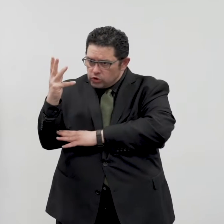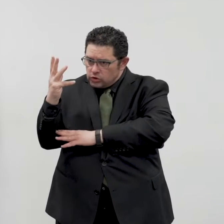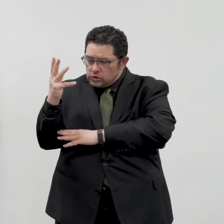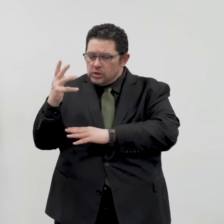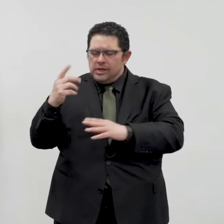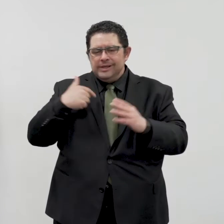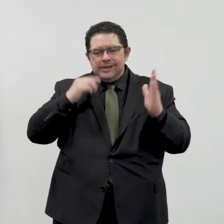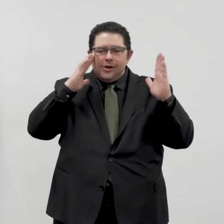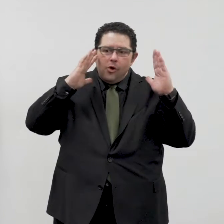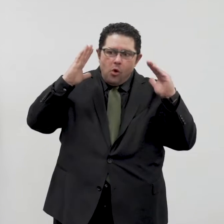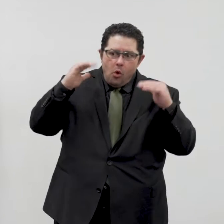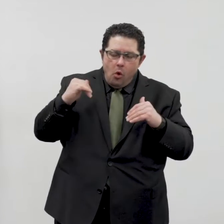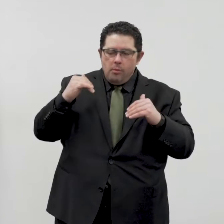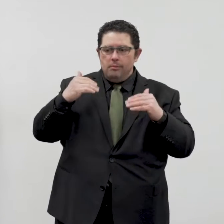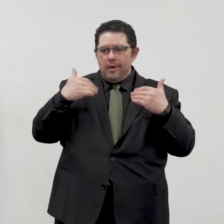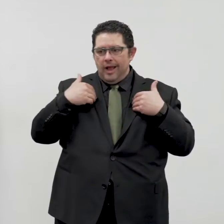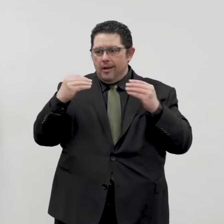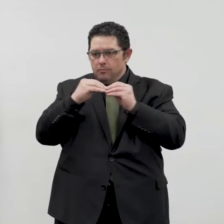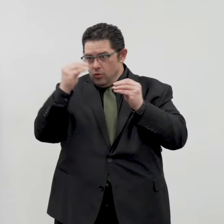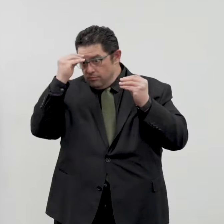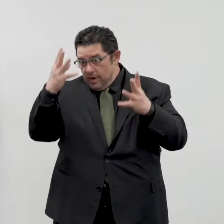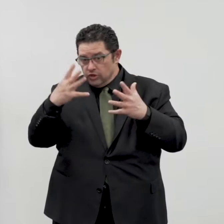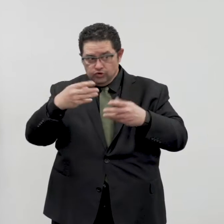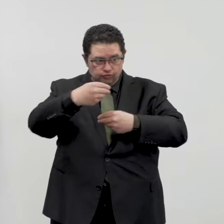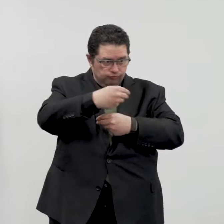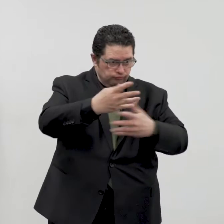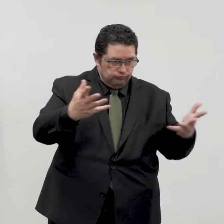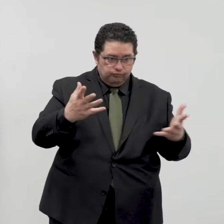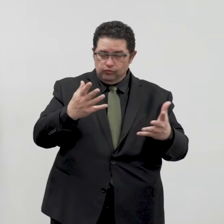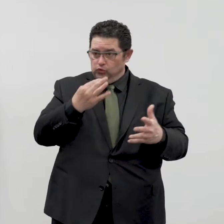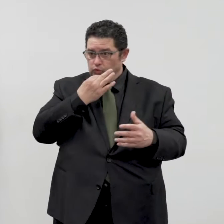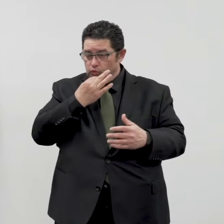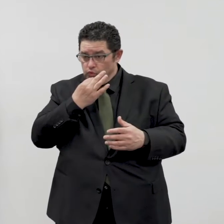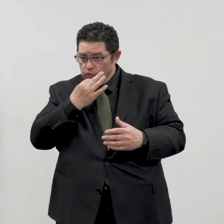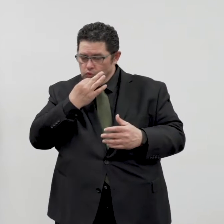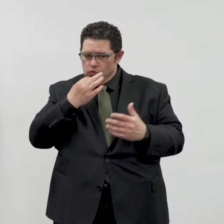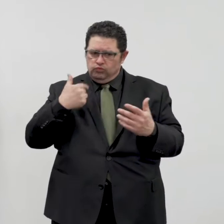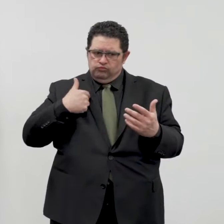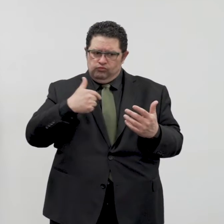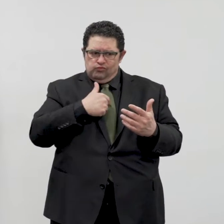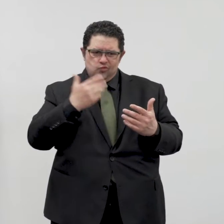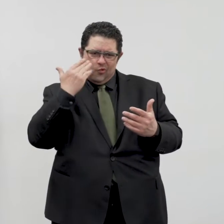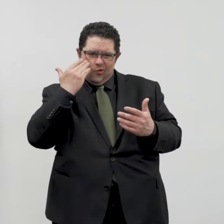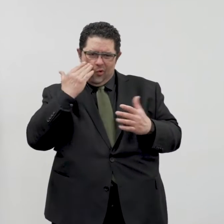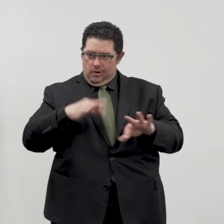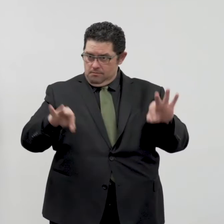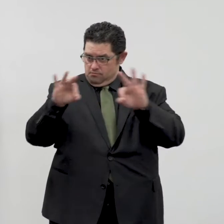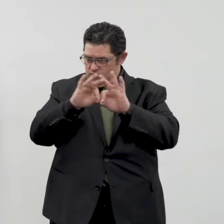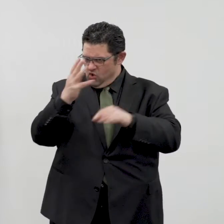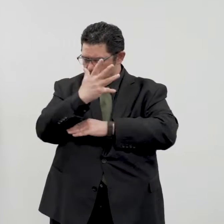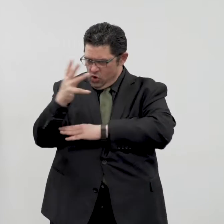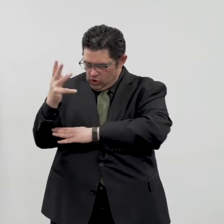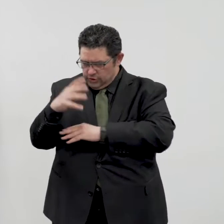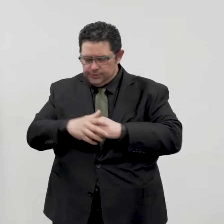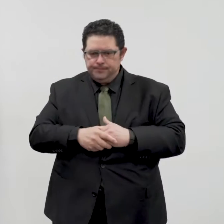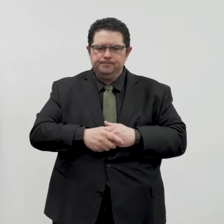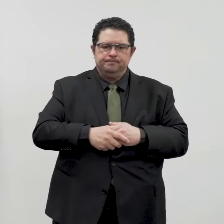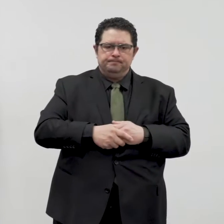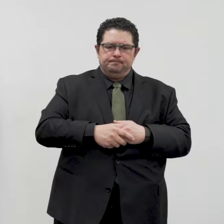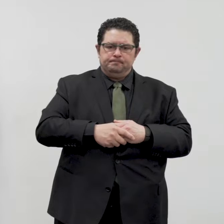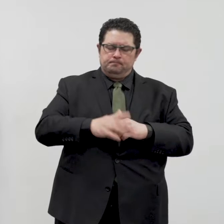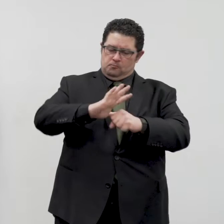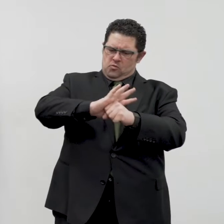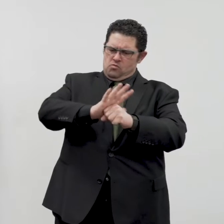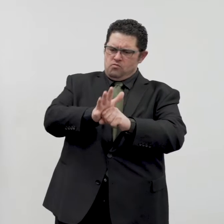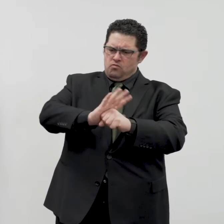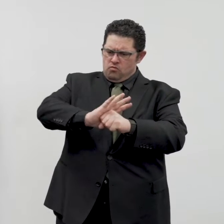to share in the next few days about what that plan would be. Responding to this pandemic is